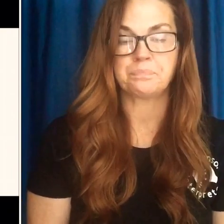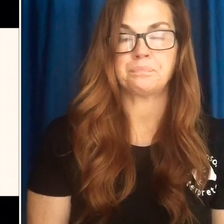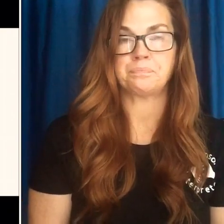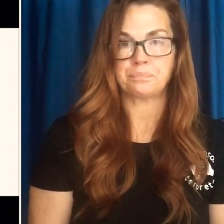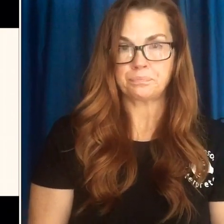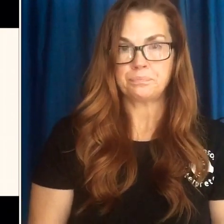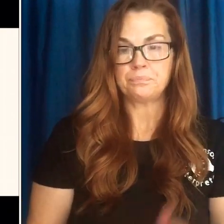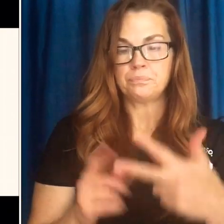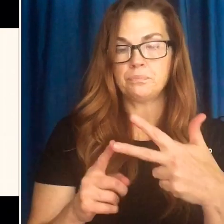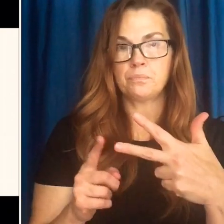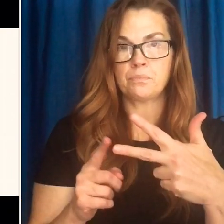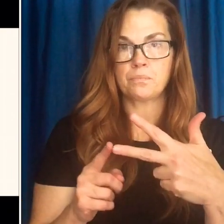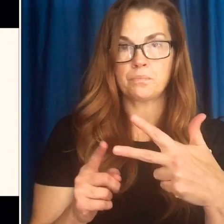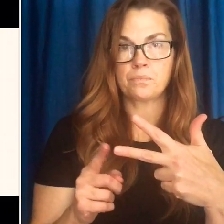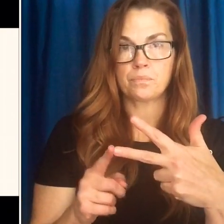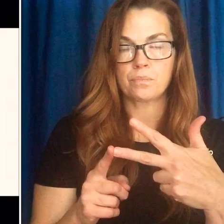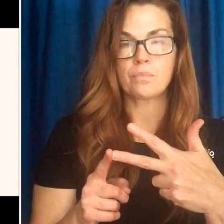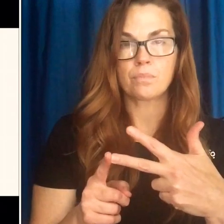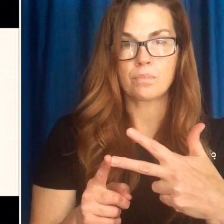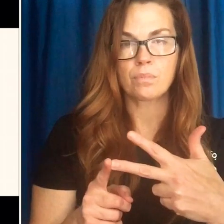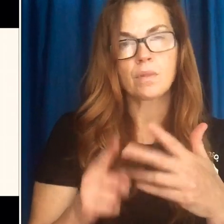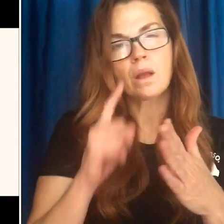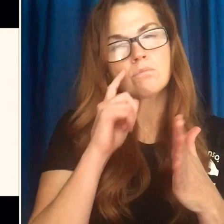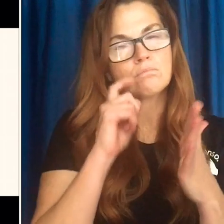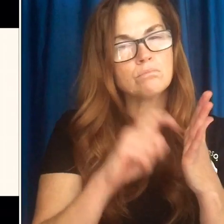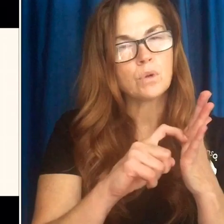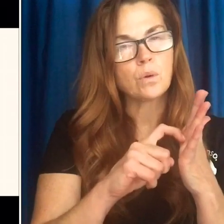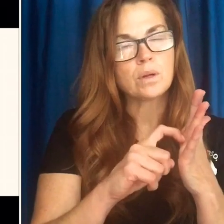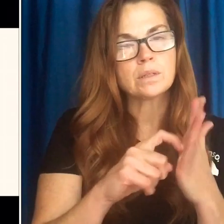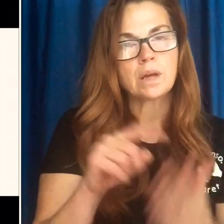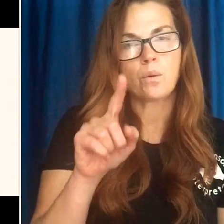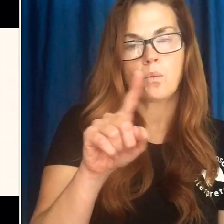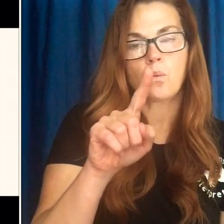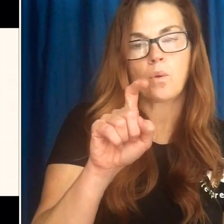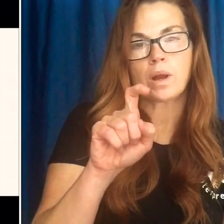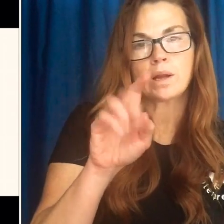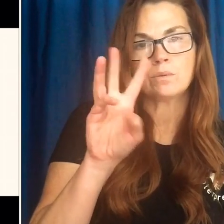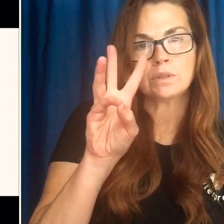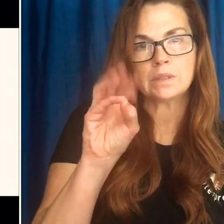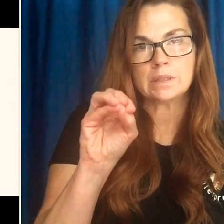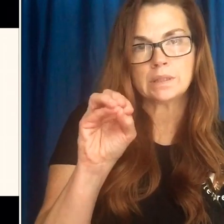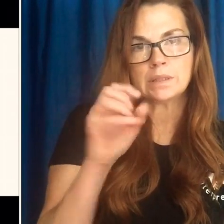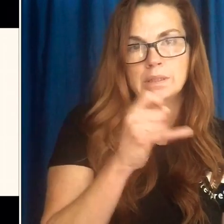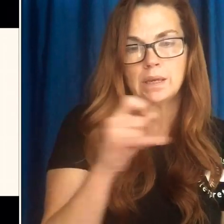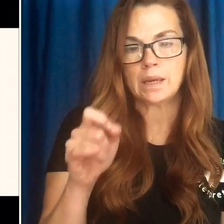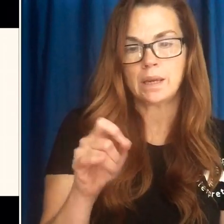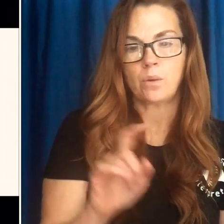I see that 160 and 1,000